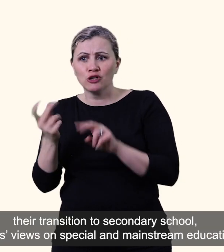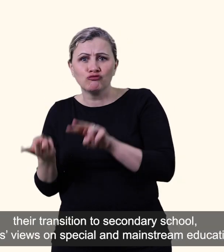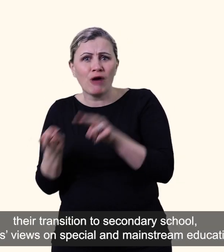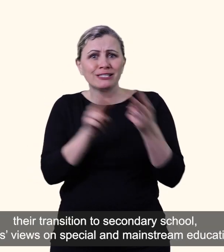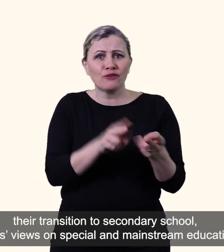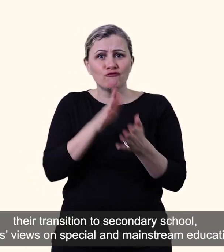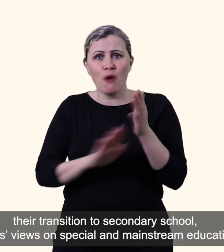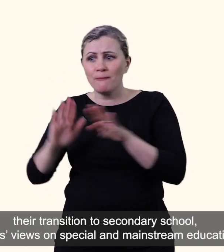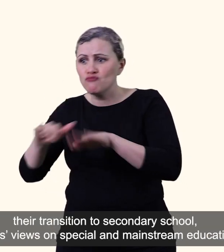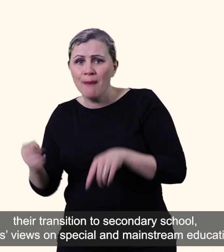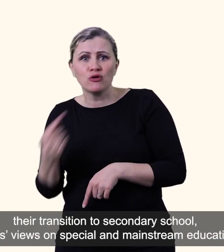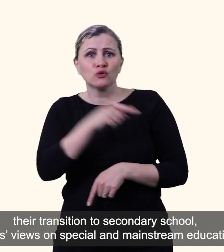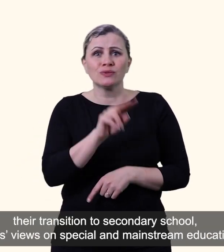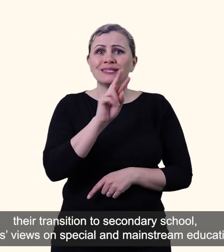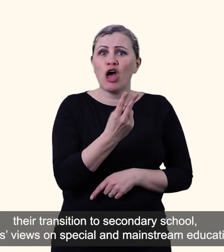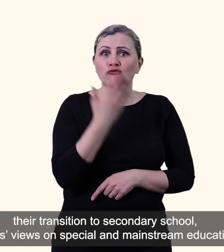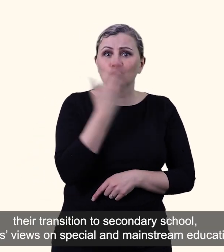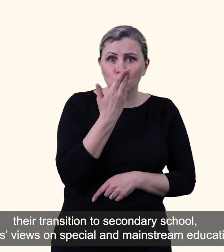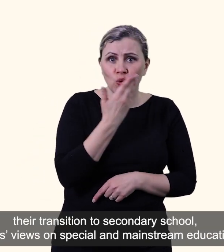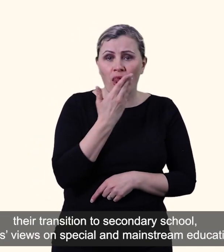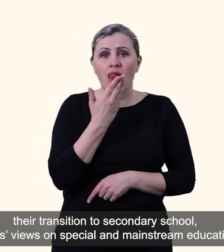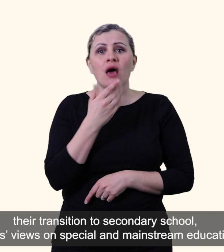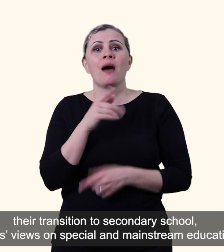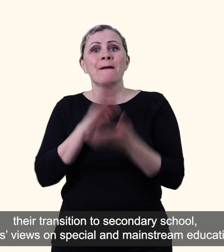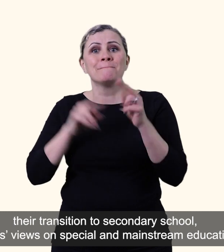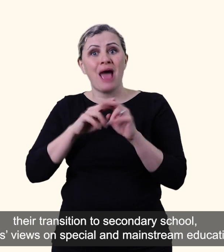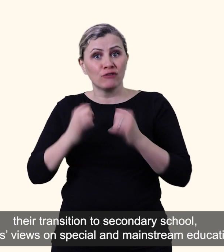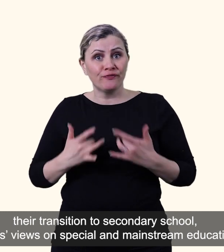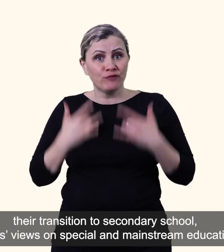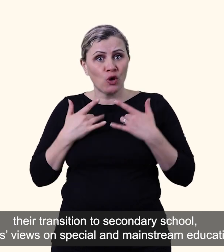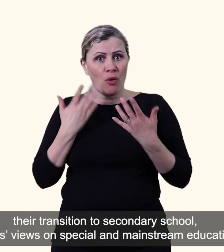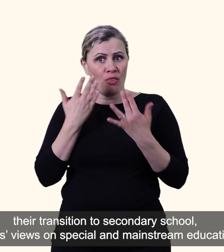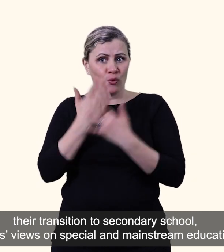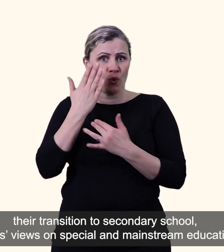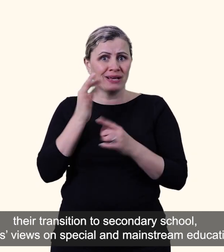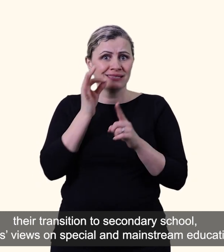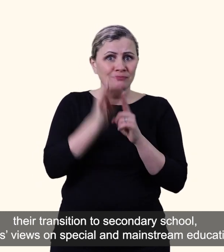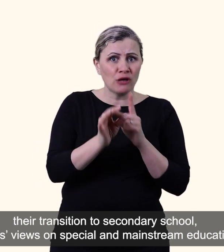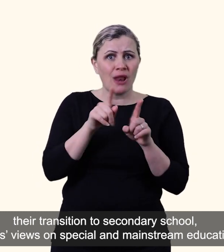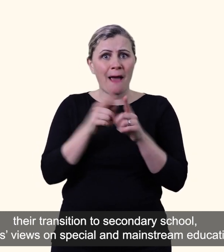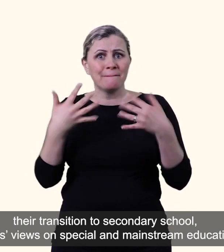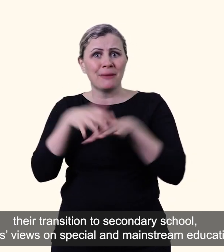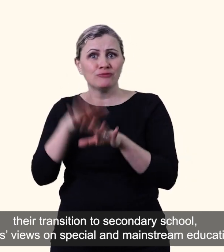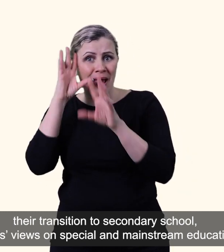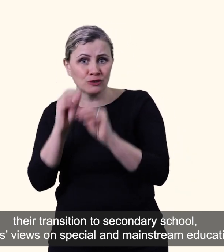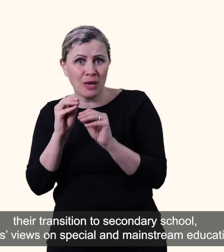their transition to secondary school, parents' views on special and mainstream education,